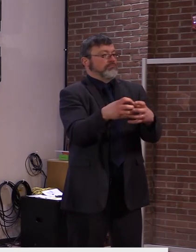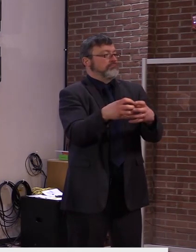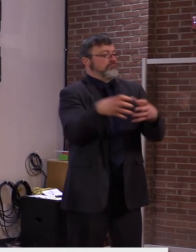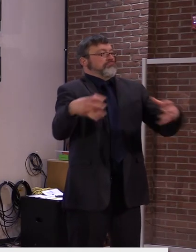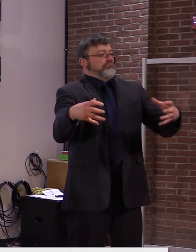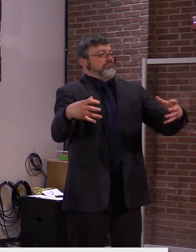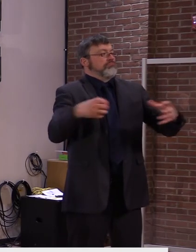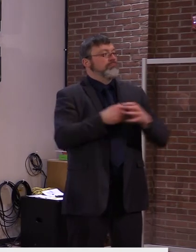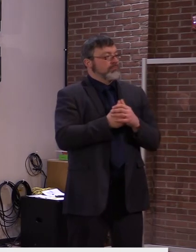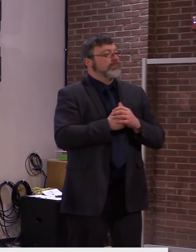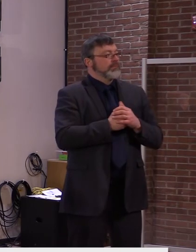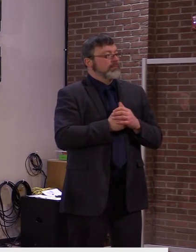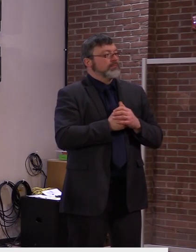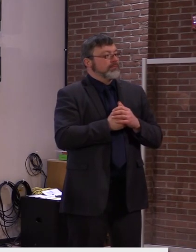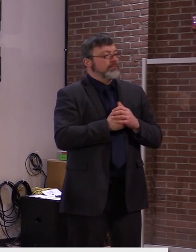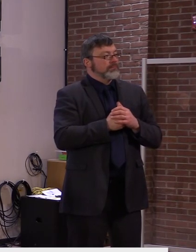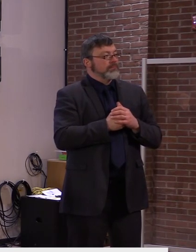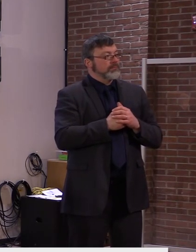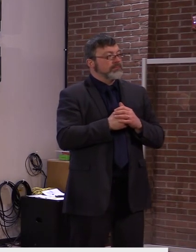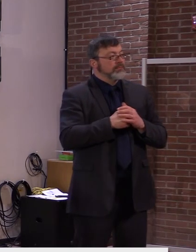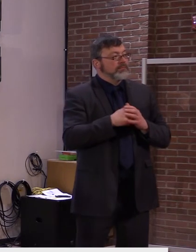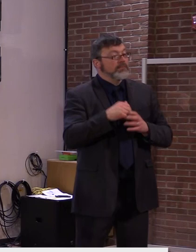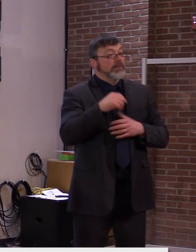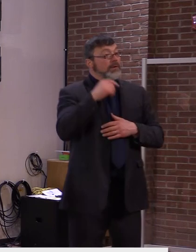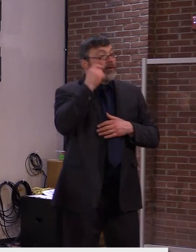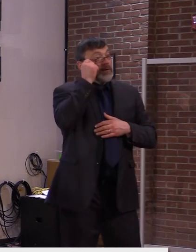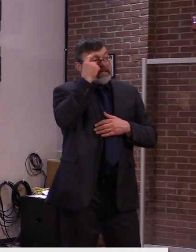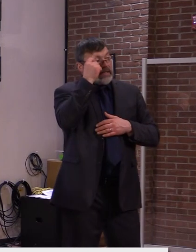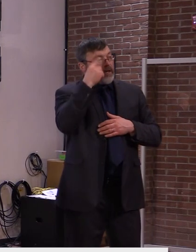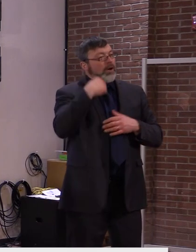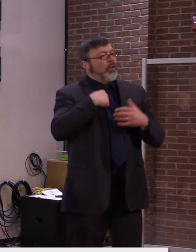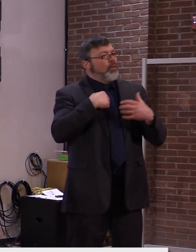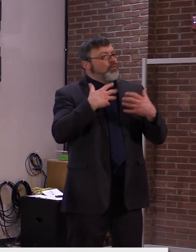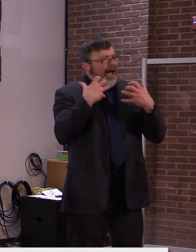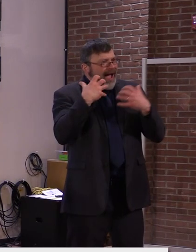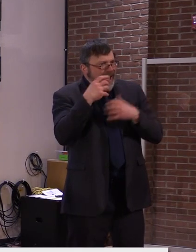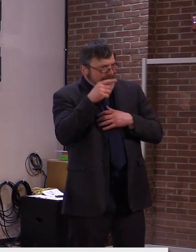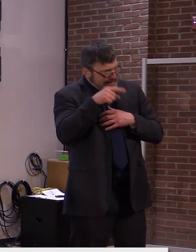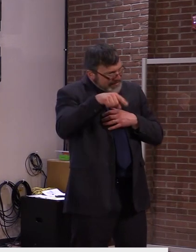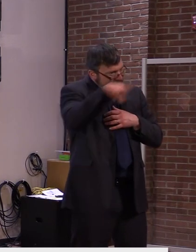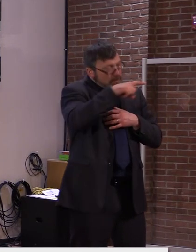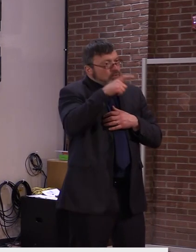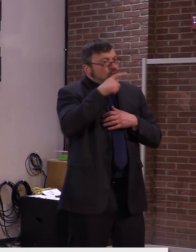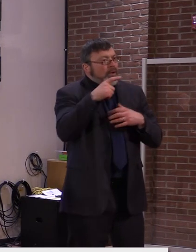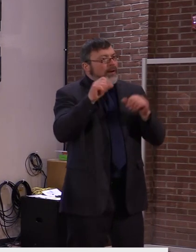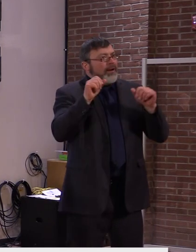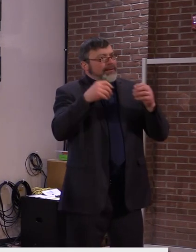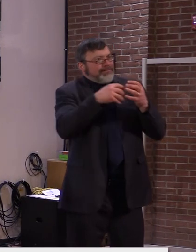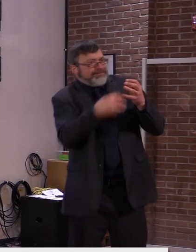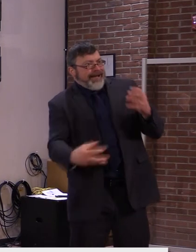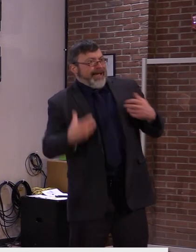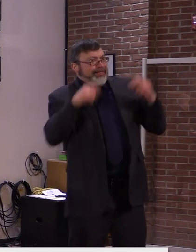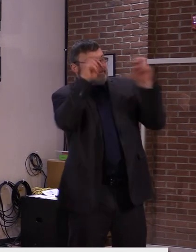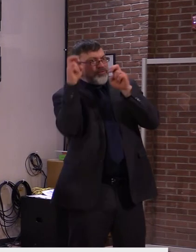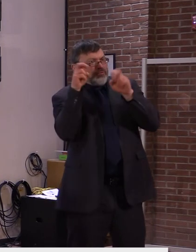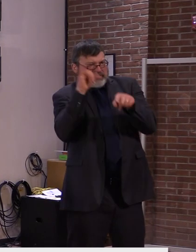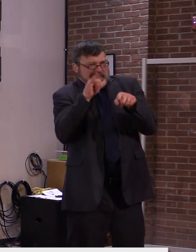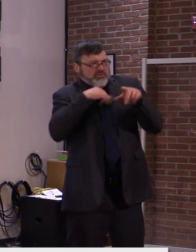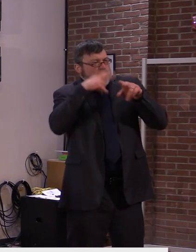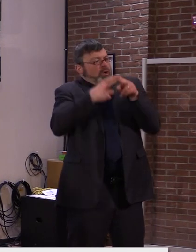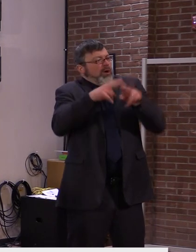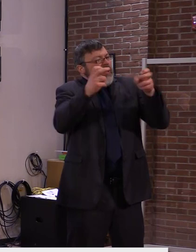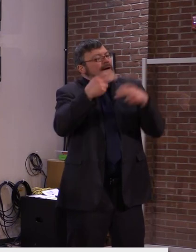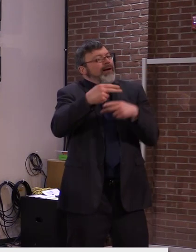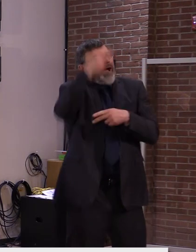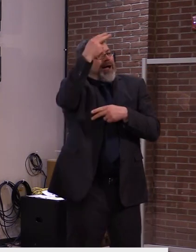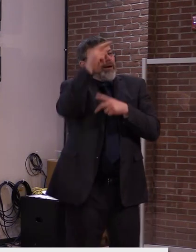first allows us, as the governor mentioned, to minimize death and hospitalization. And as the governor has